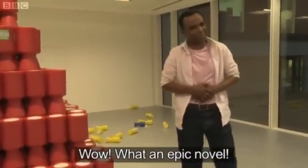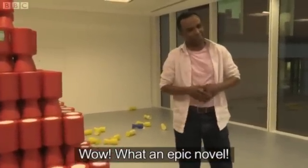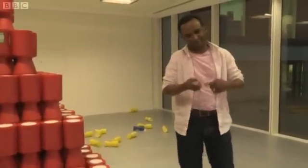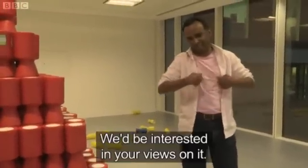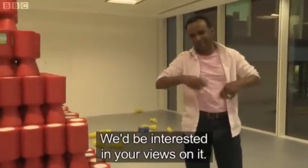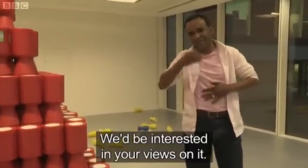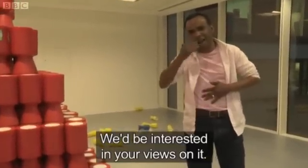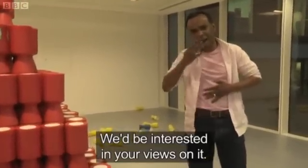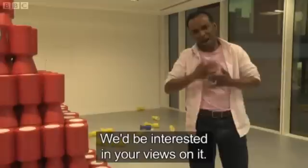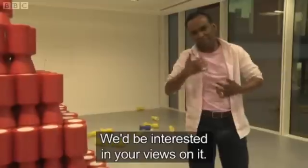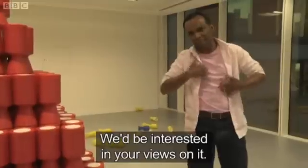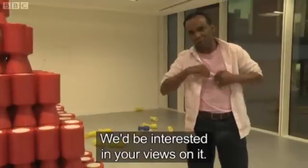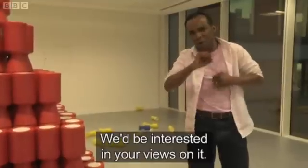We'd be interested in your views on it.